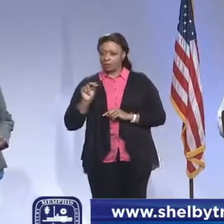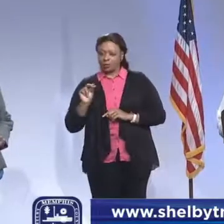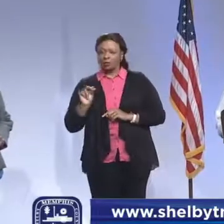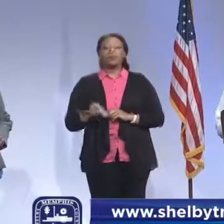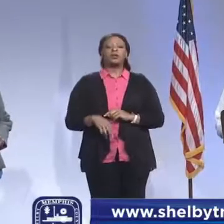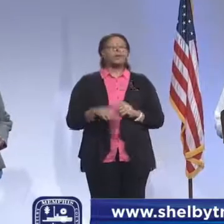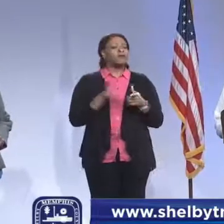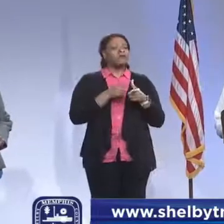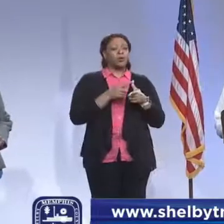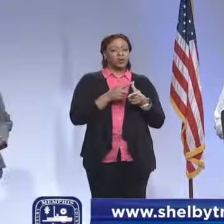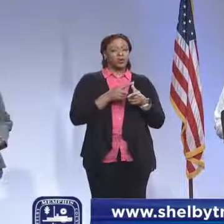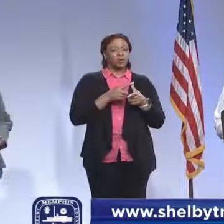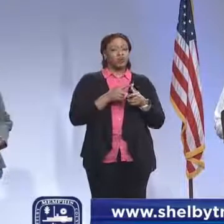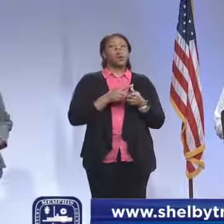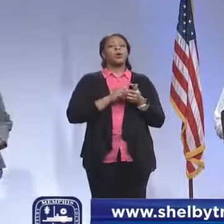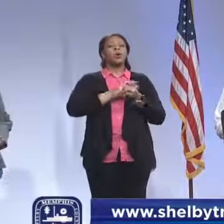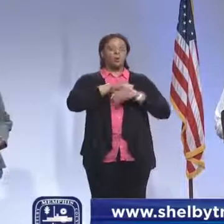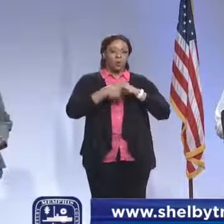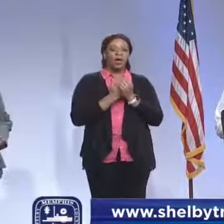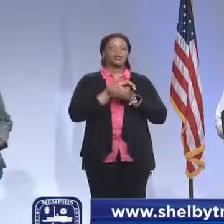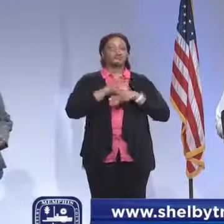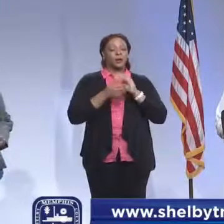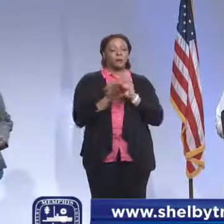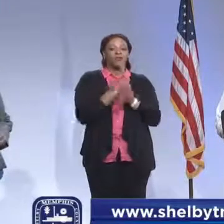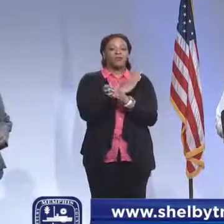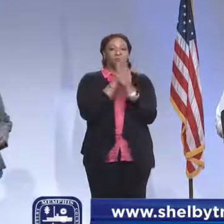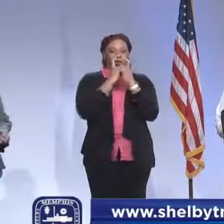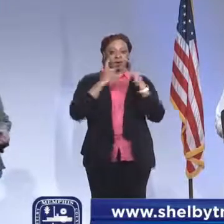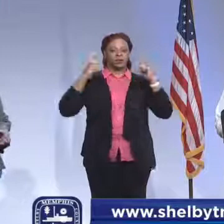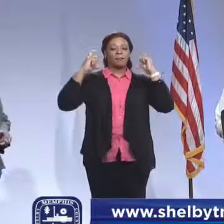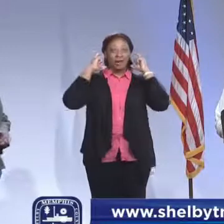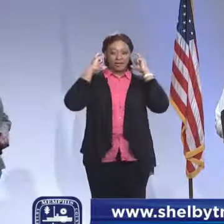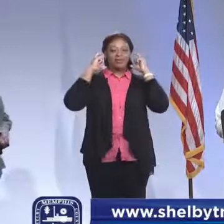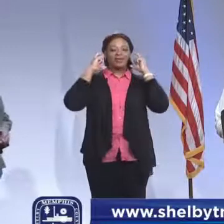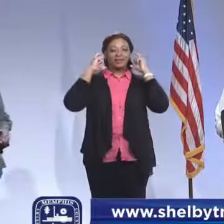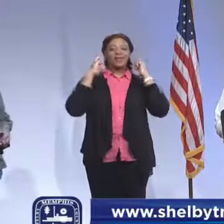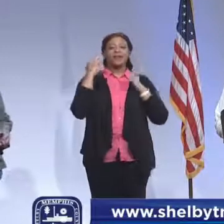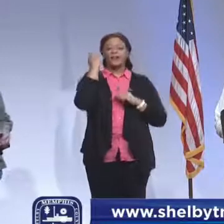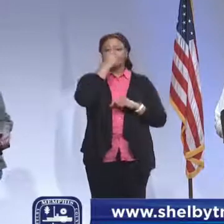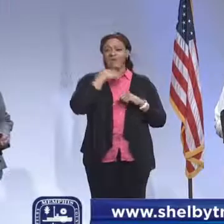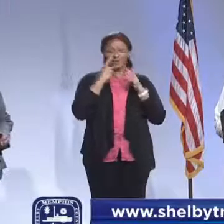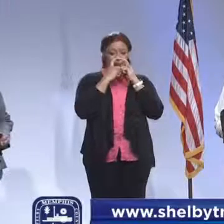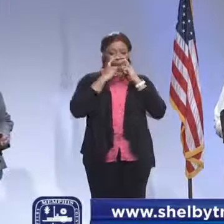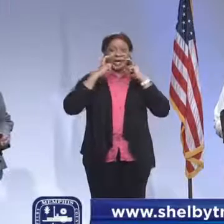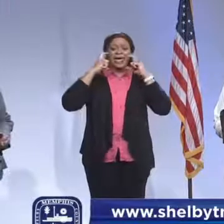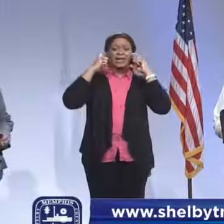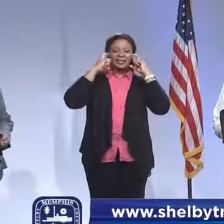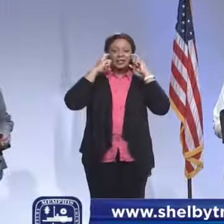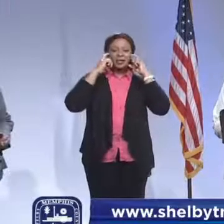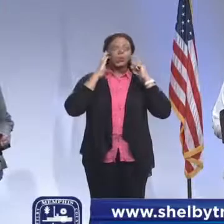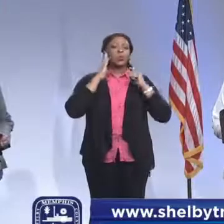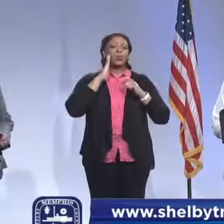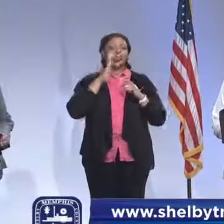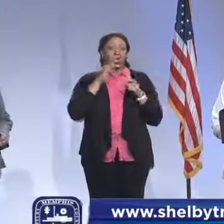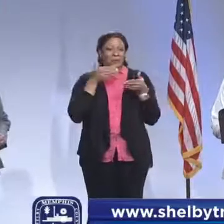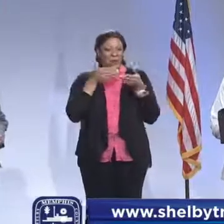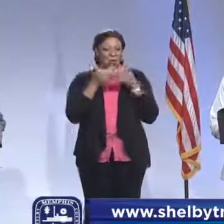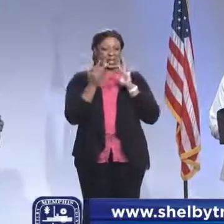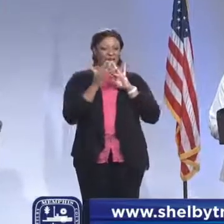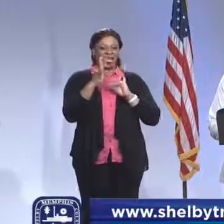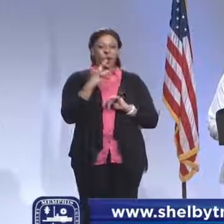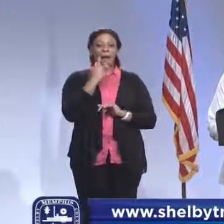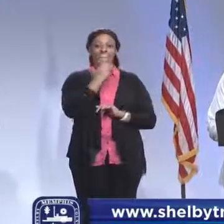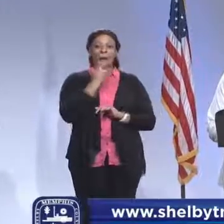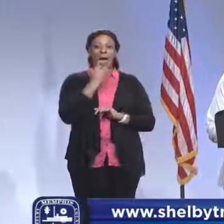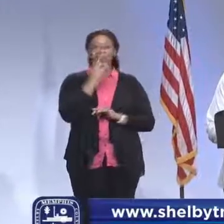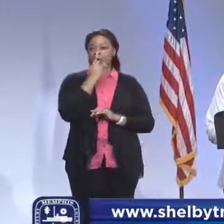first thing is to wash your hands before putting on your mask. Your face mask will come in close contact with your